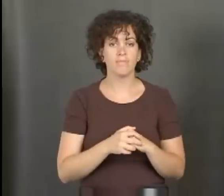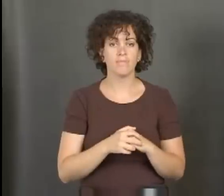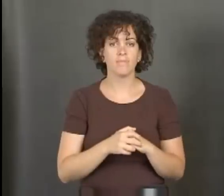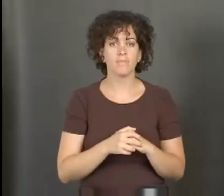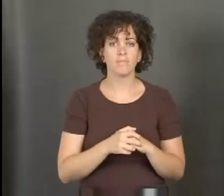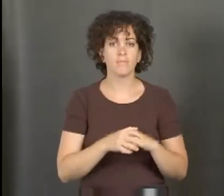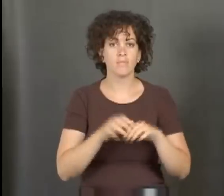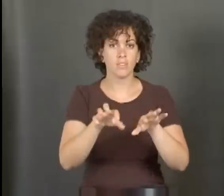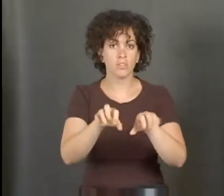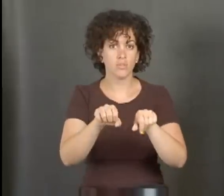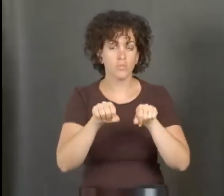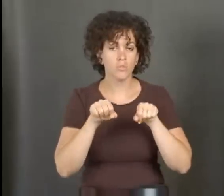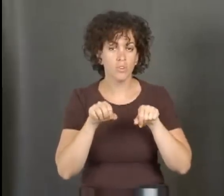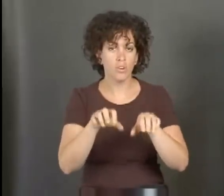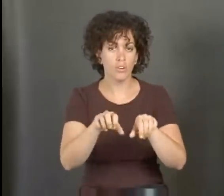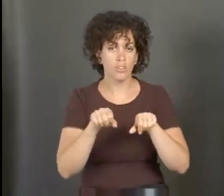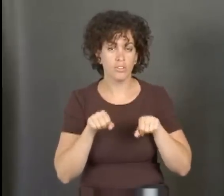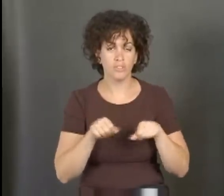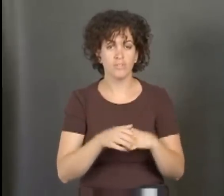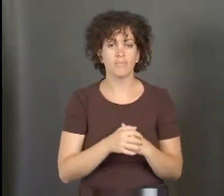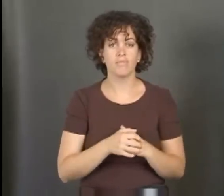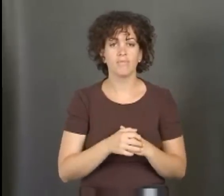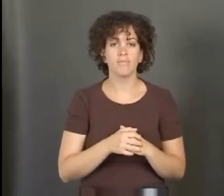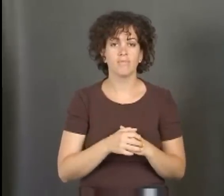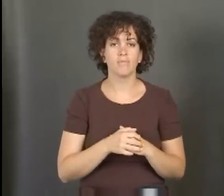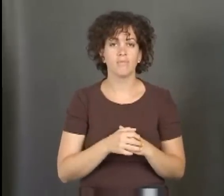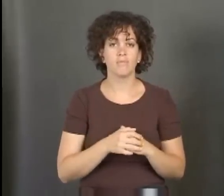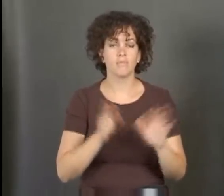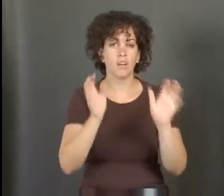Dresser. Or drawers.